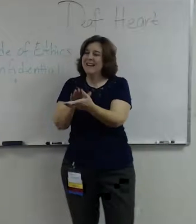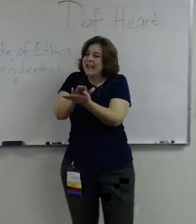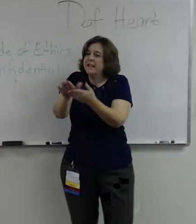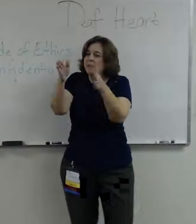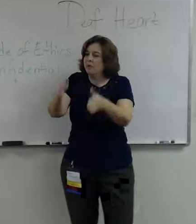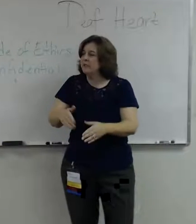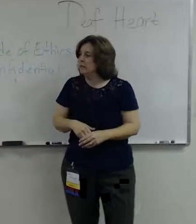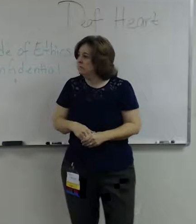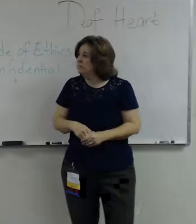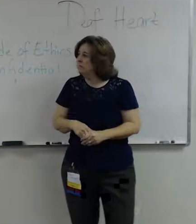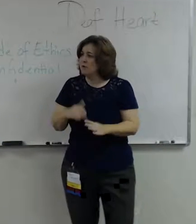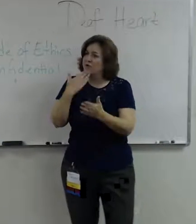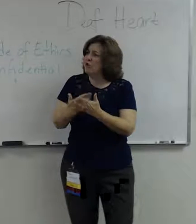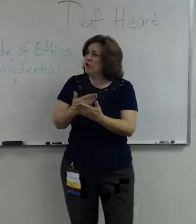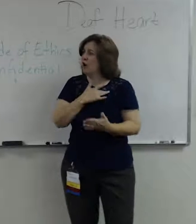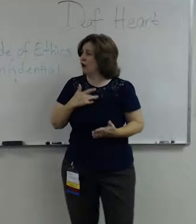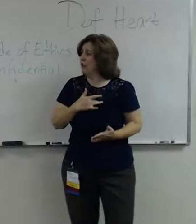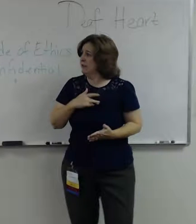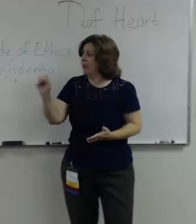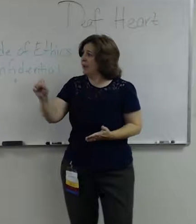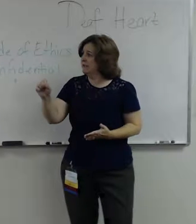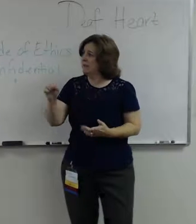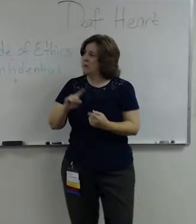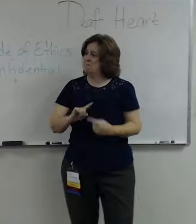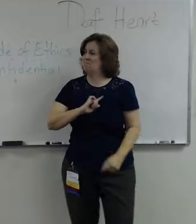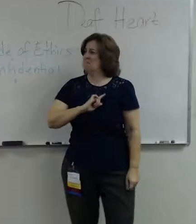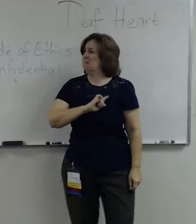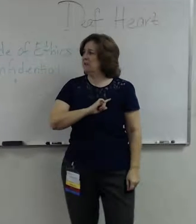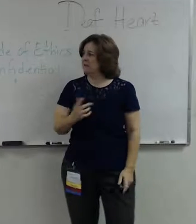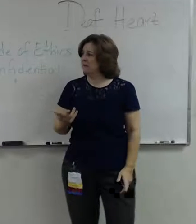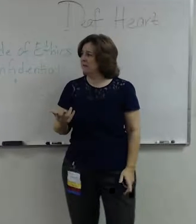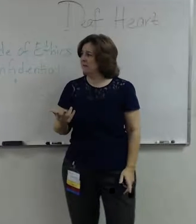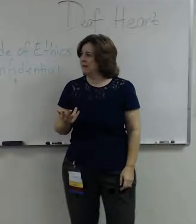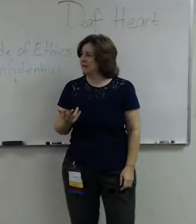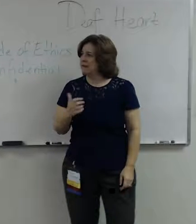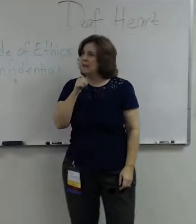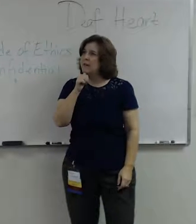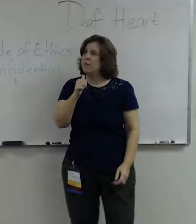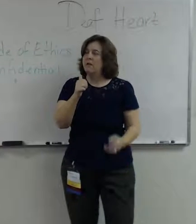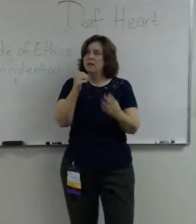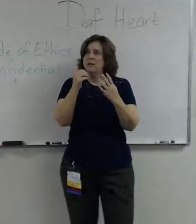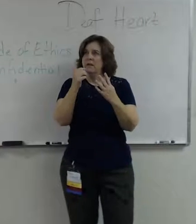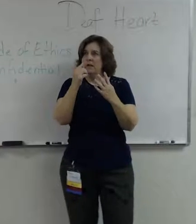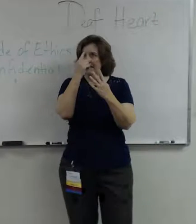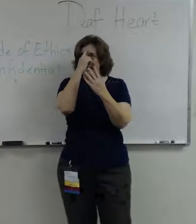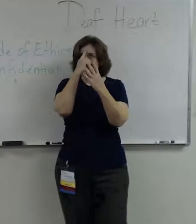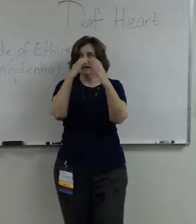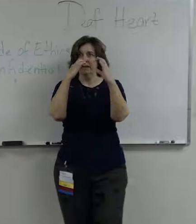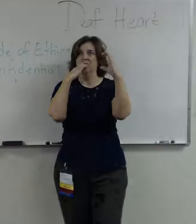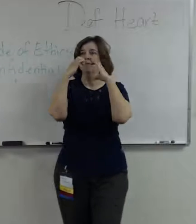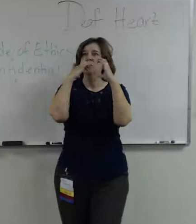Nice person. Good heart, yes. But not deaf heart. They don't think